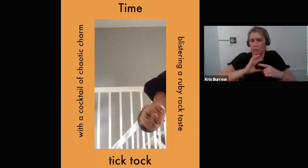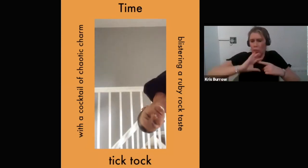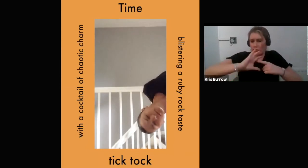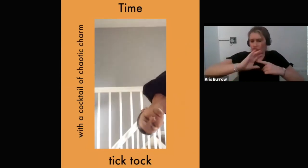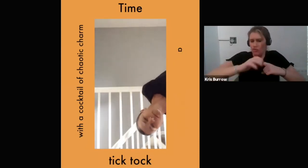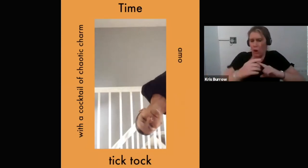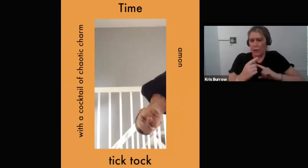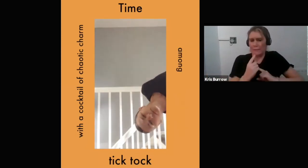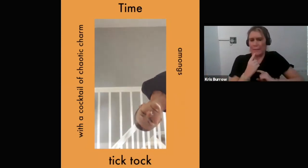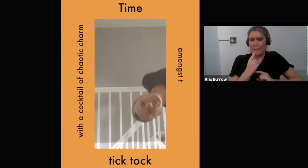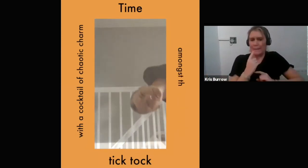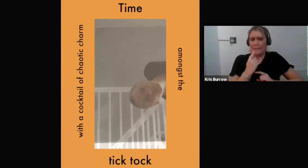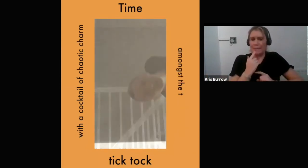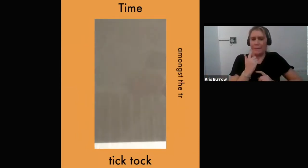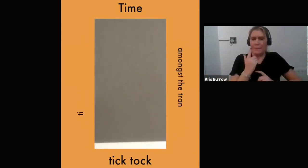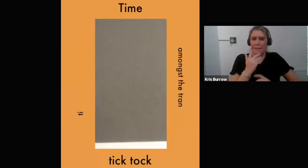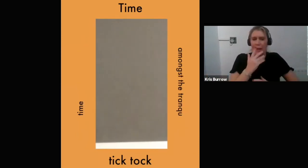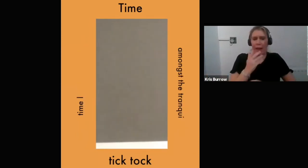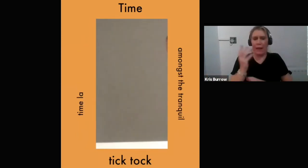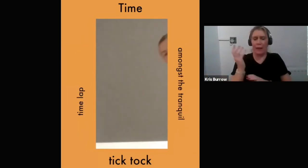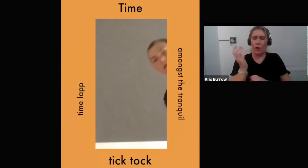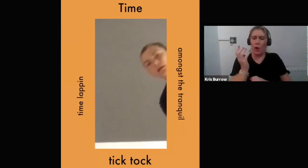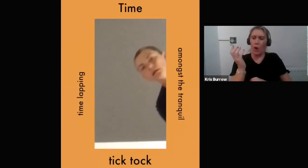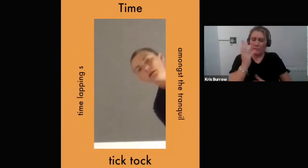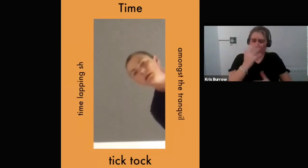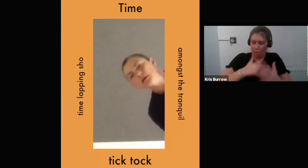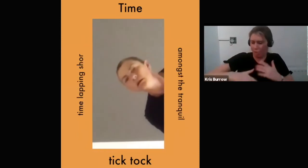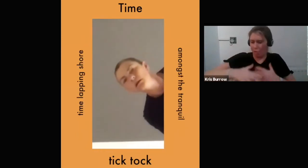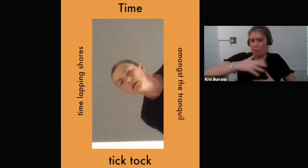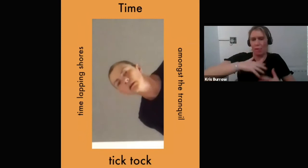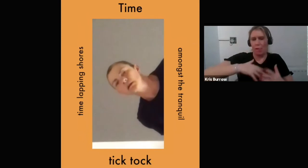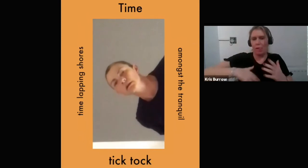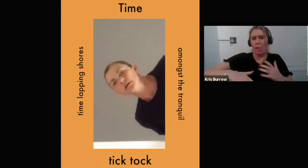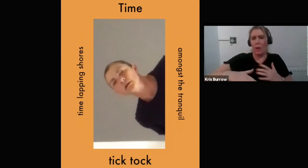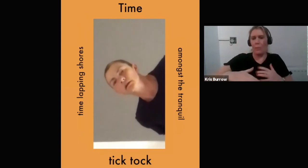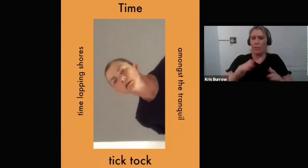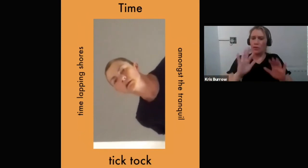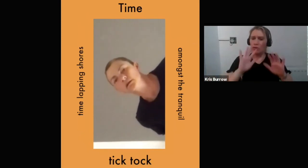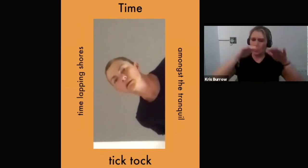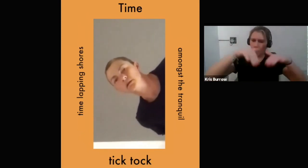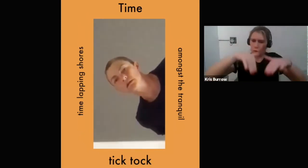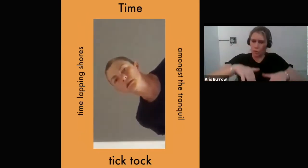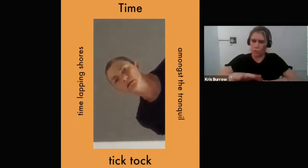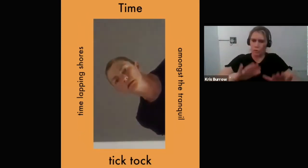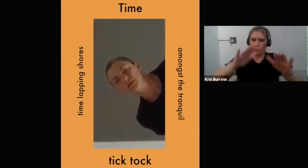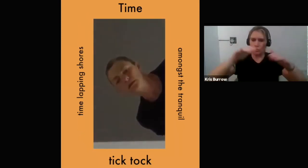charm, amongst the tranquil time-lapping shores.